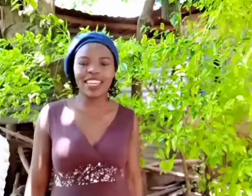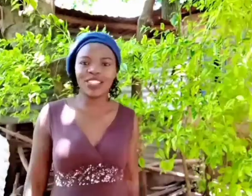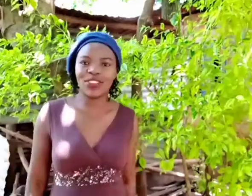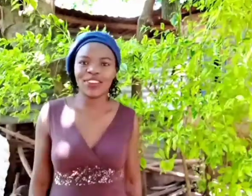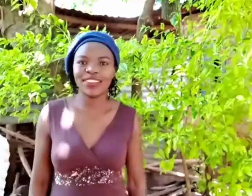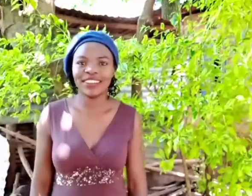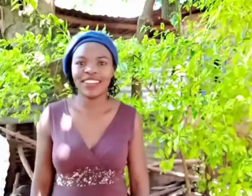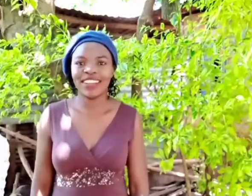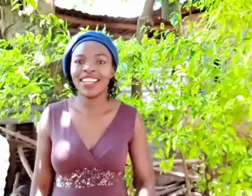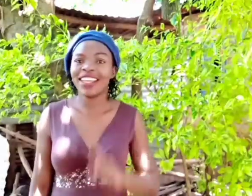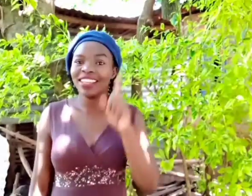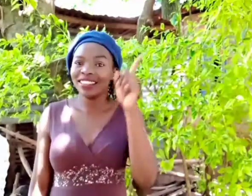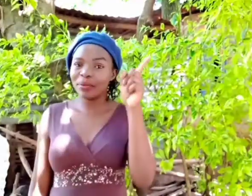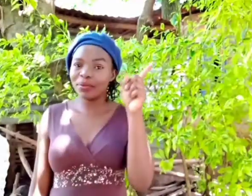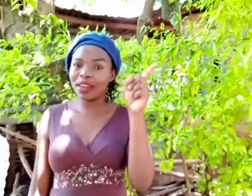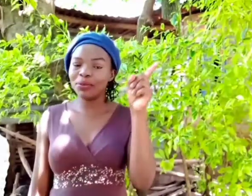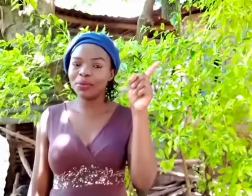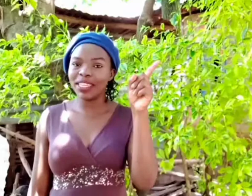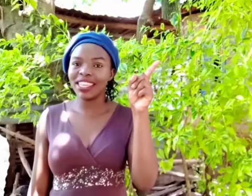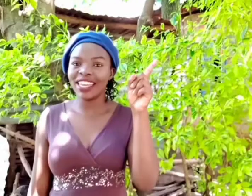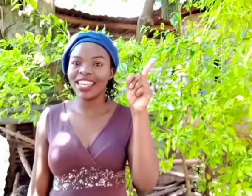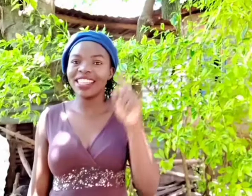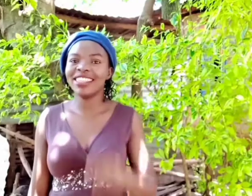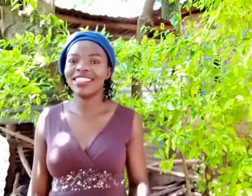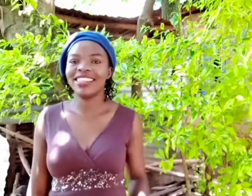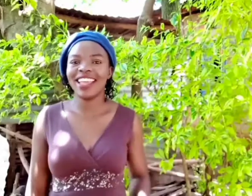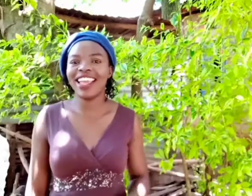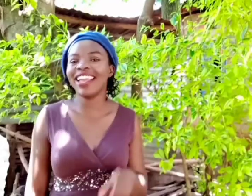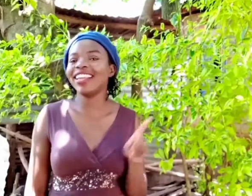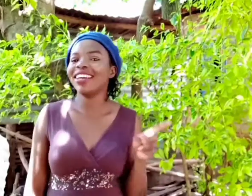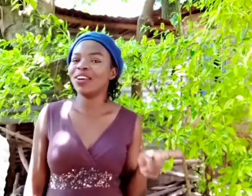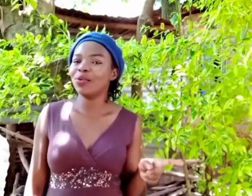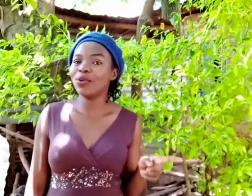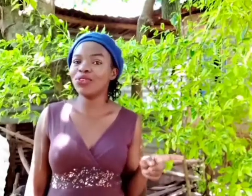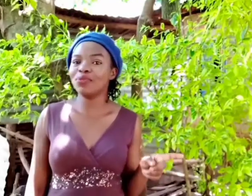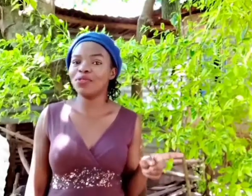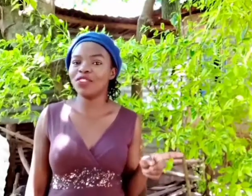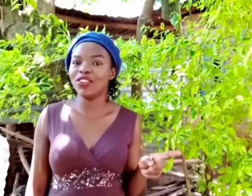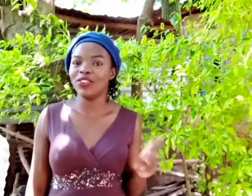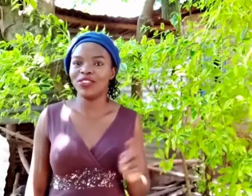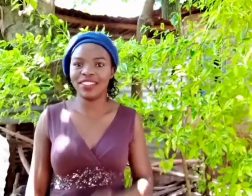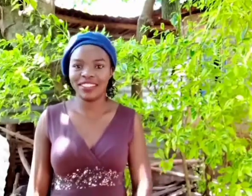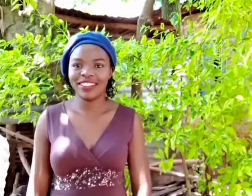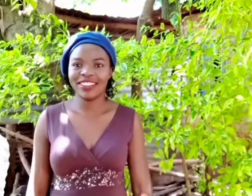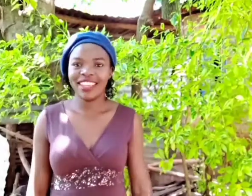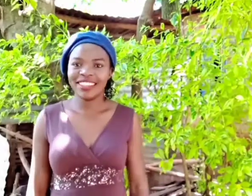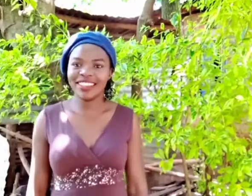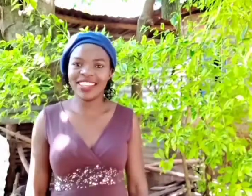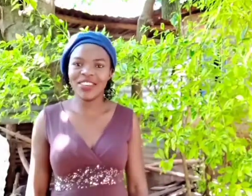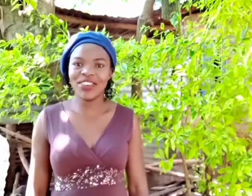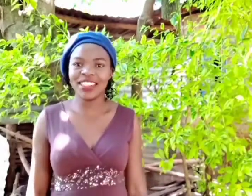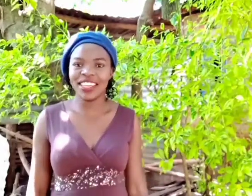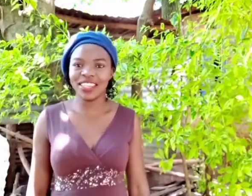direction. Subscribe to my channel and watch more videos. See you in the next